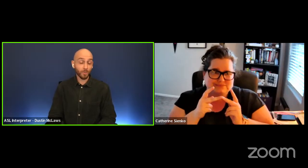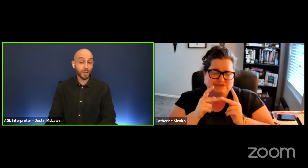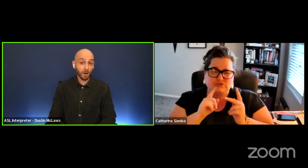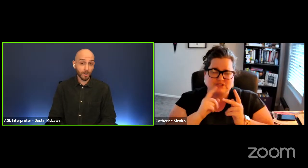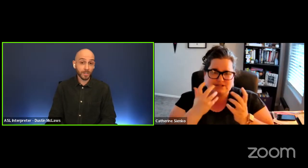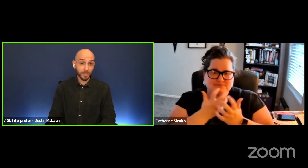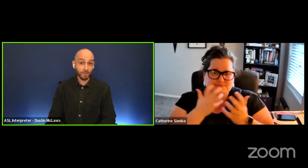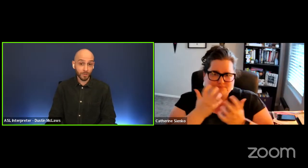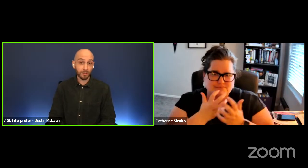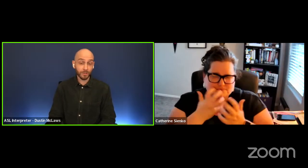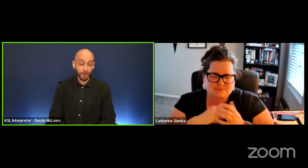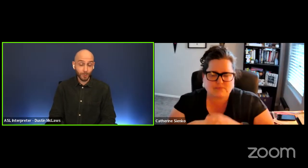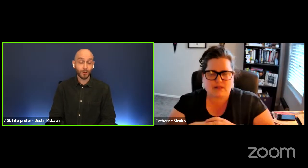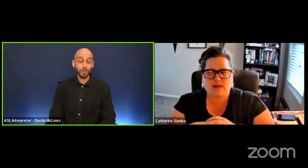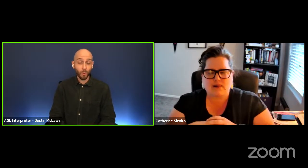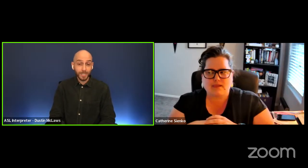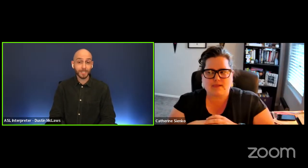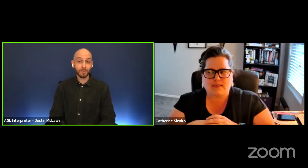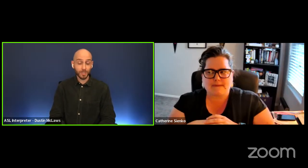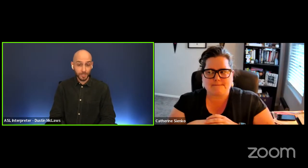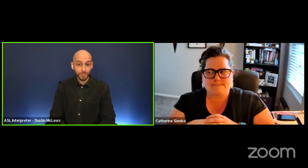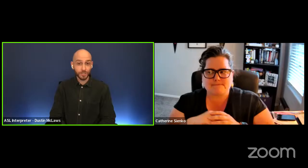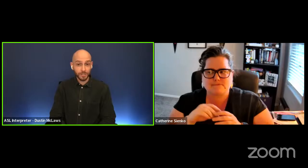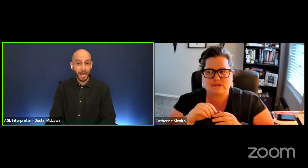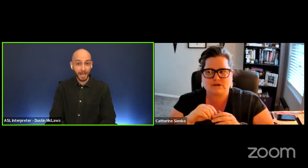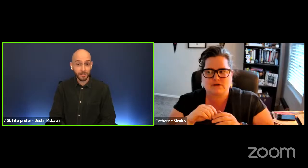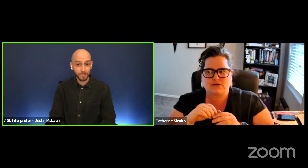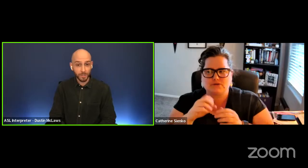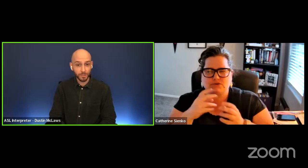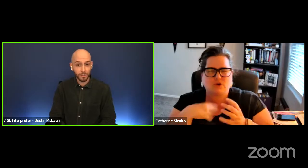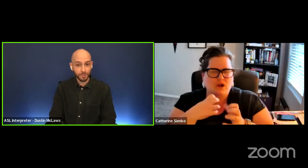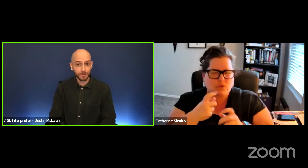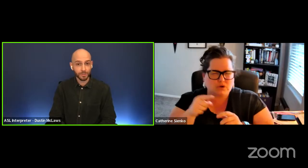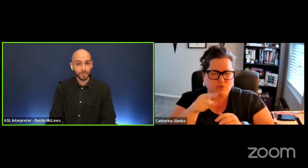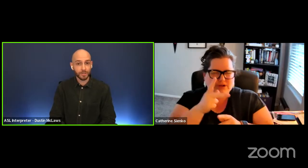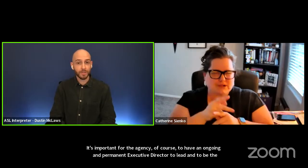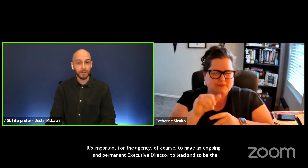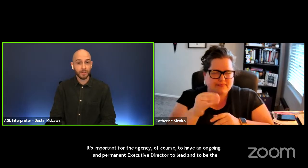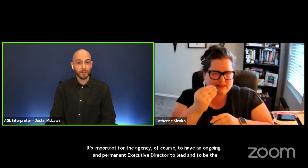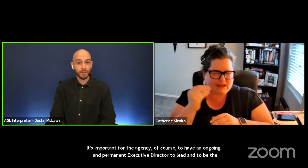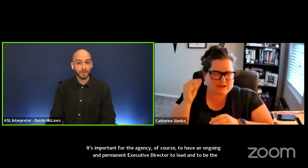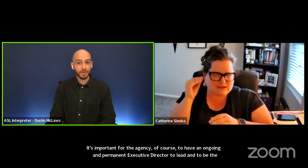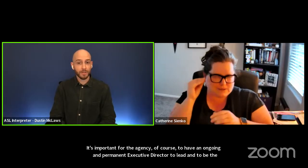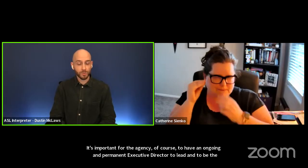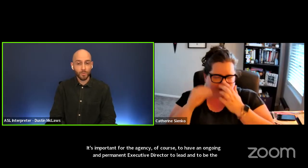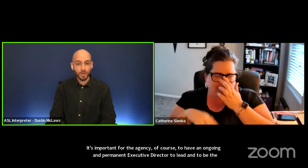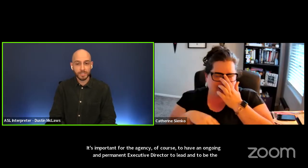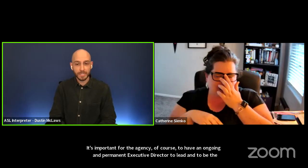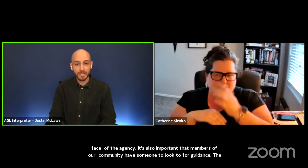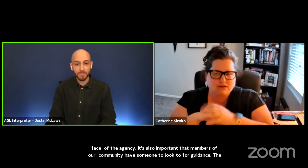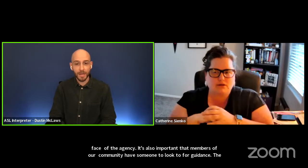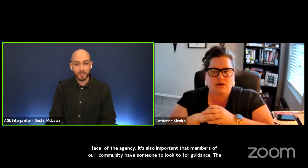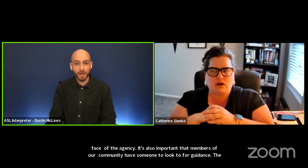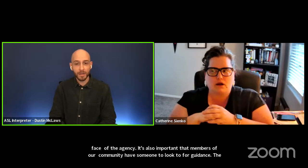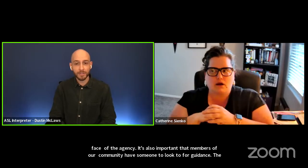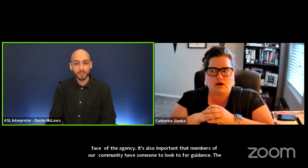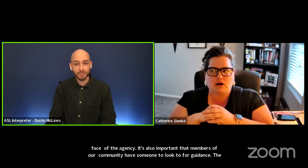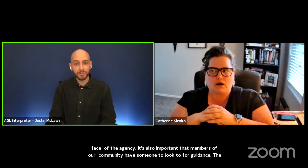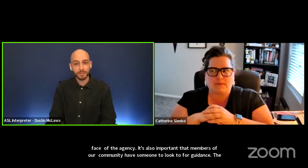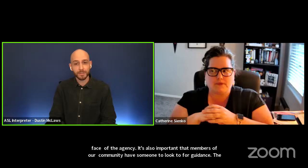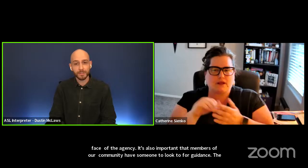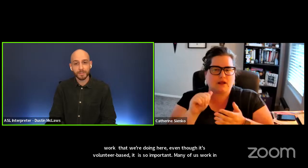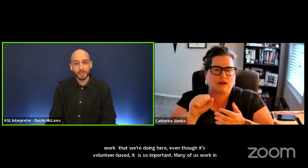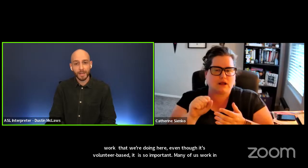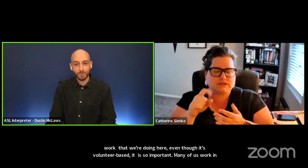for, we are in governor appointed positions as commissioners. So I want us to keep that in